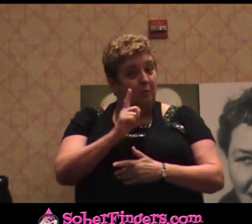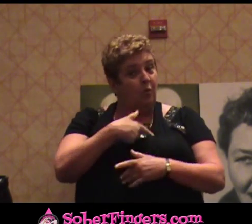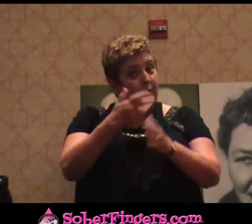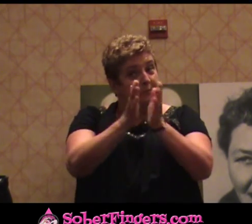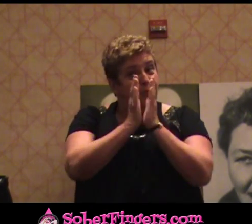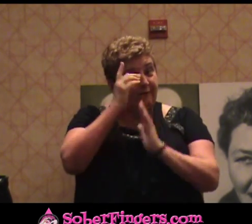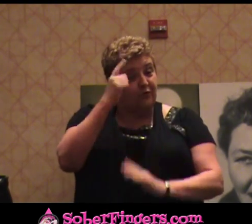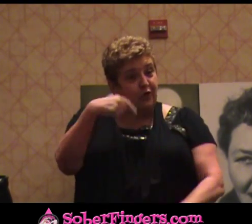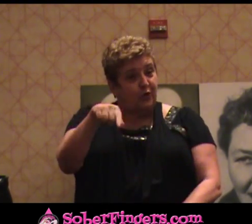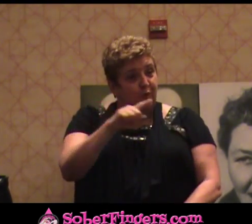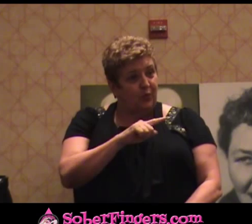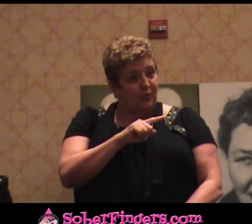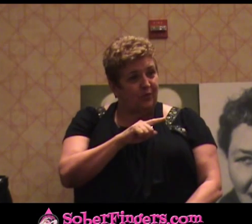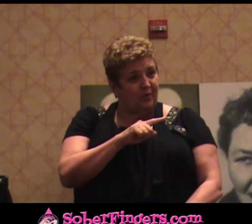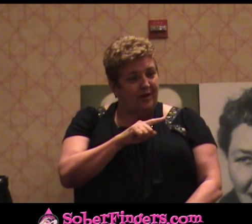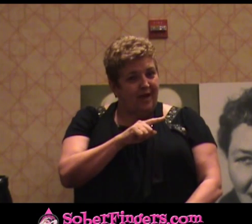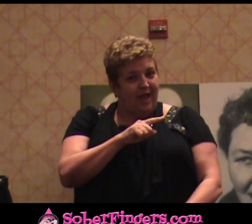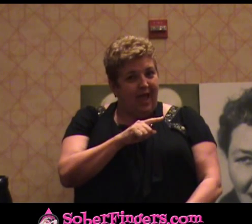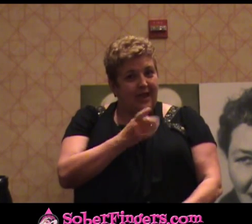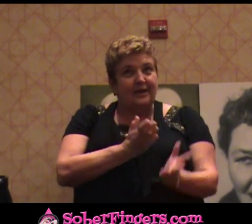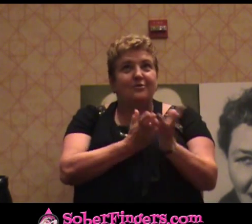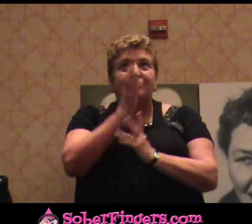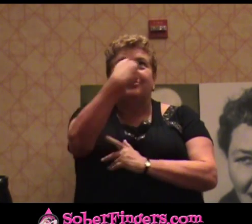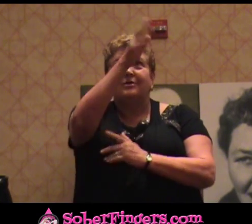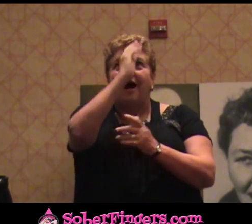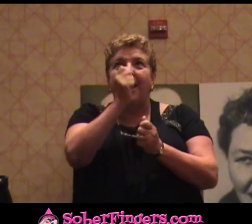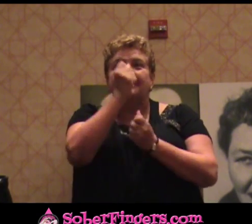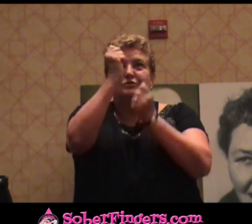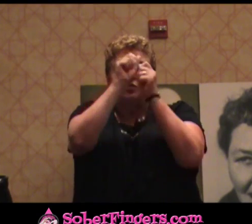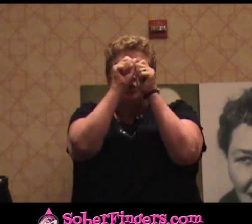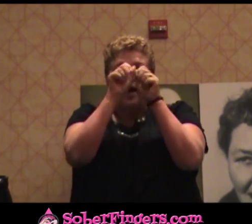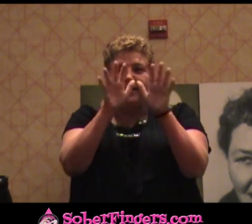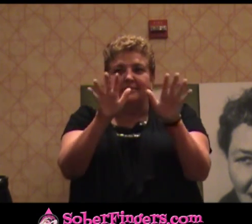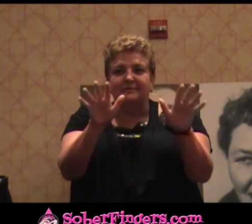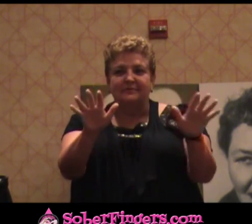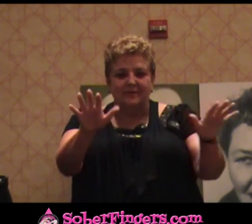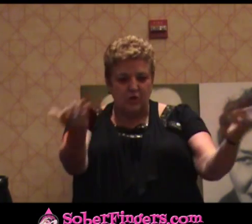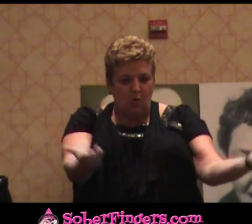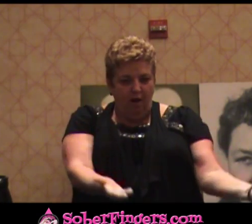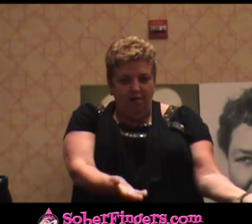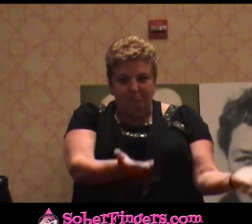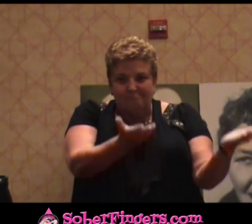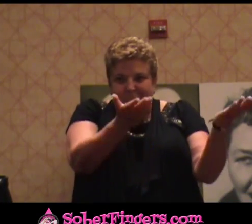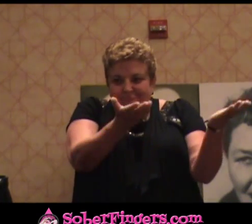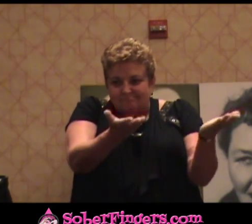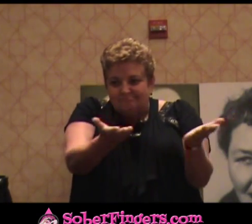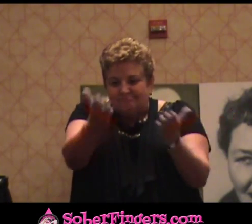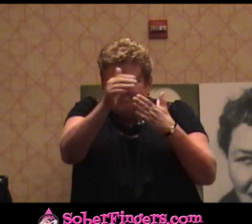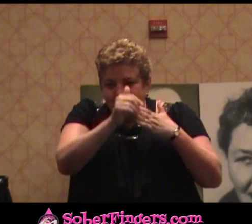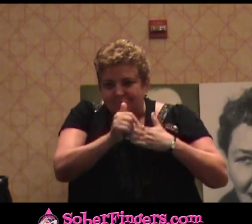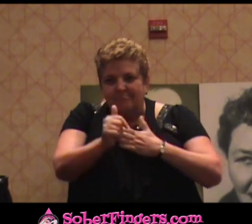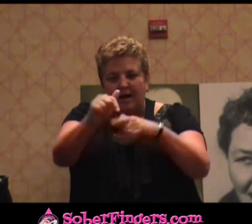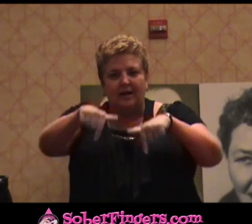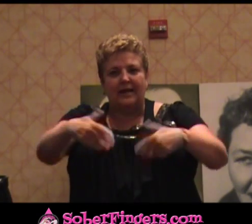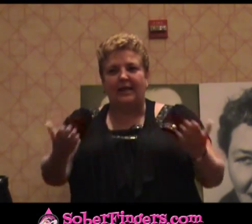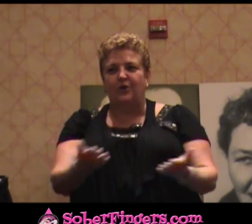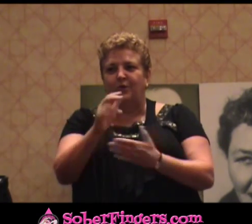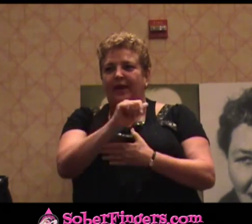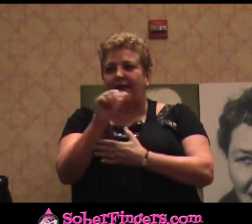lifted up and brought into the rooms of Alcoholics Anonymous. And whatever you do, I always hope that you never take that for granted.